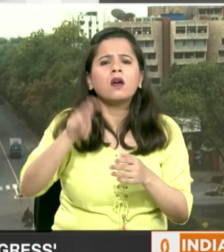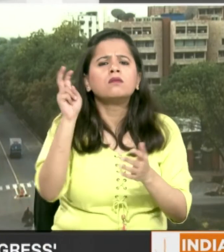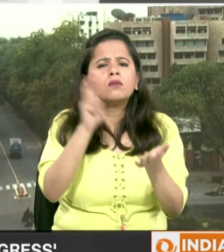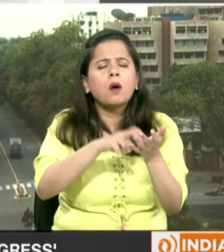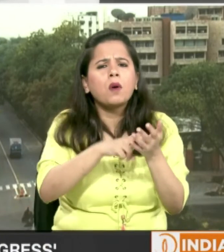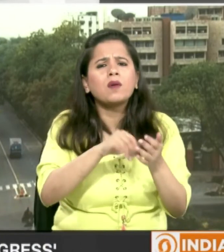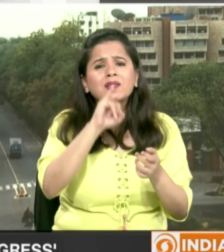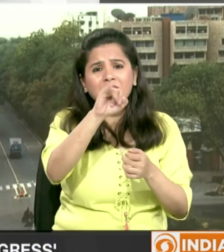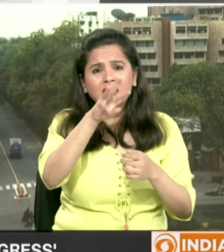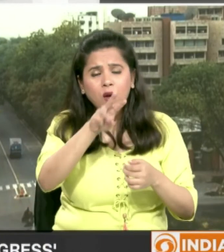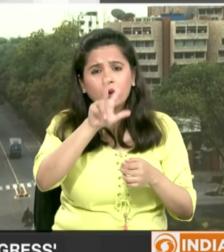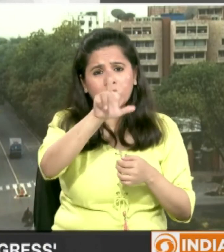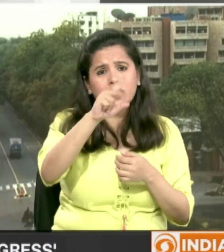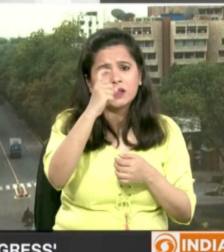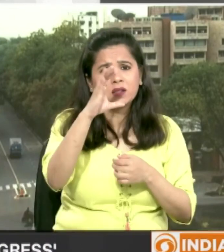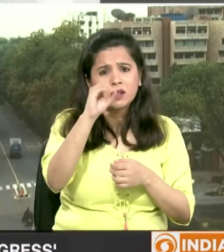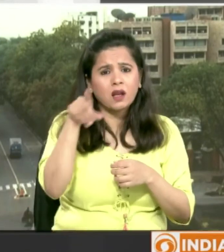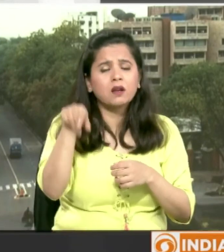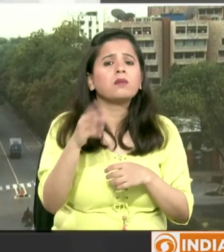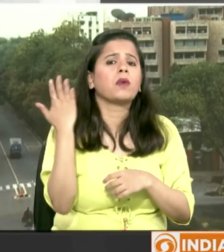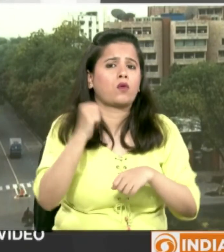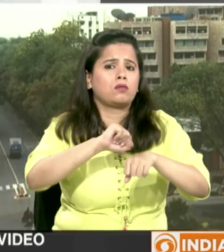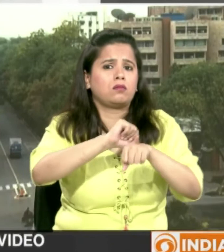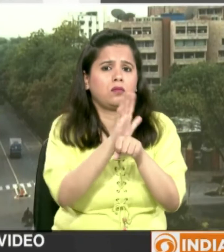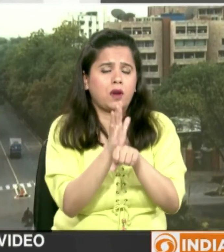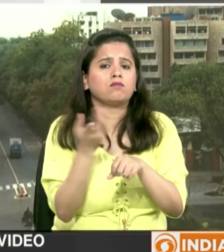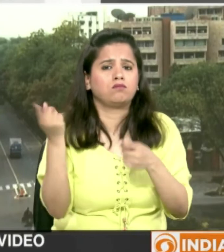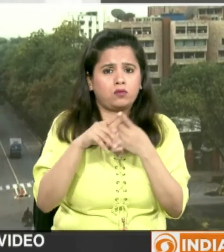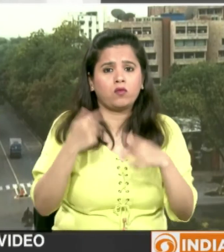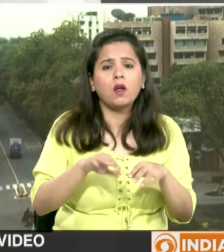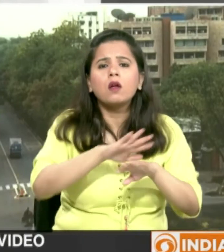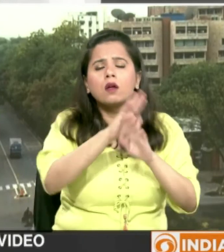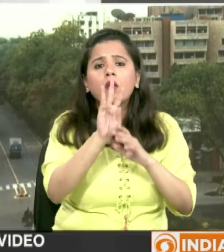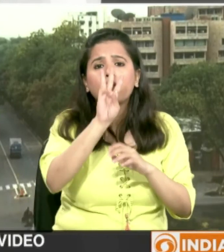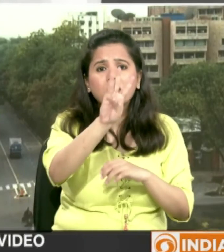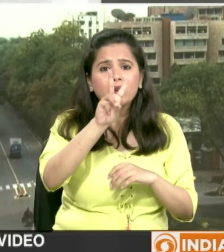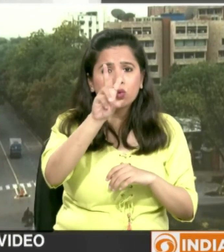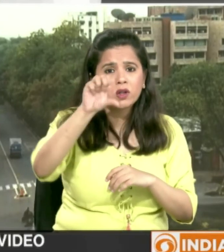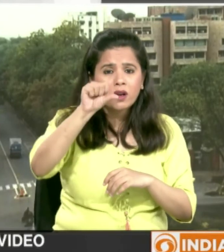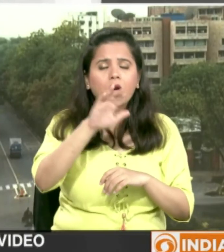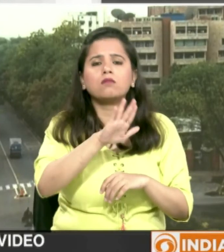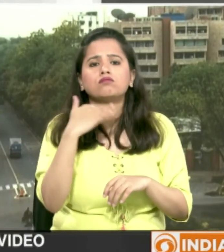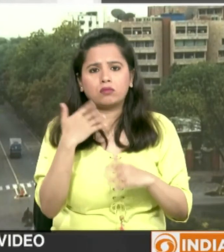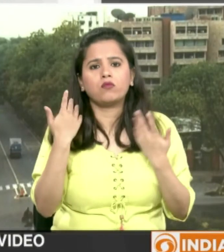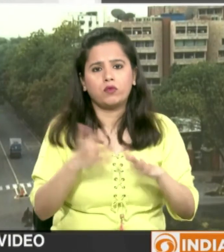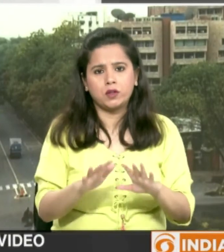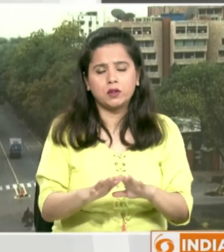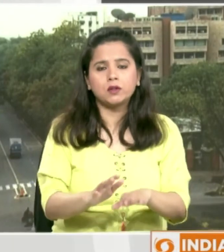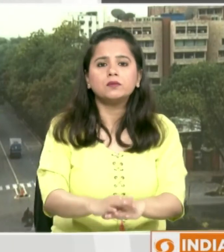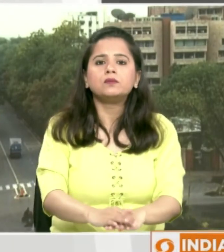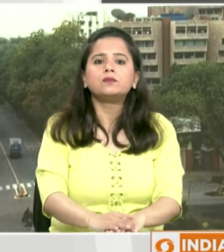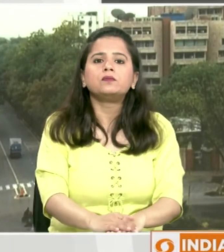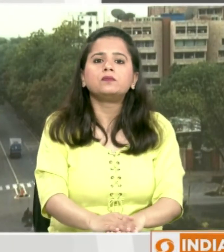more than 6,870 COVID-19 cases with over 329 deaths.